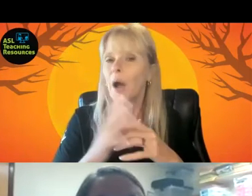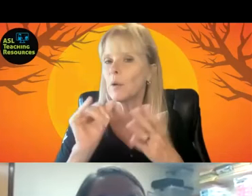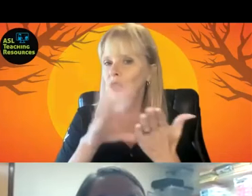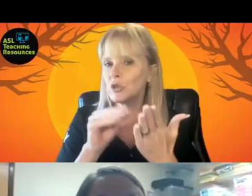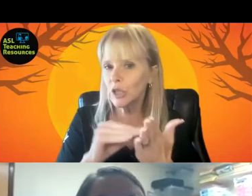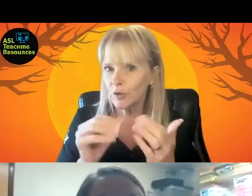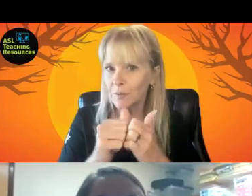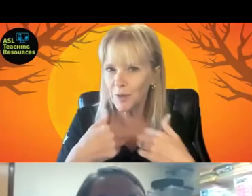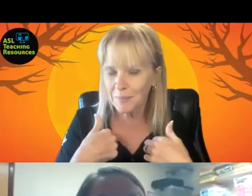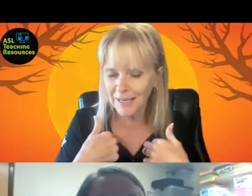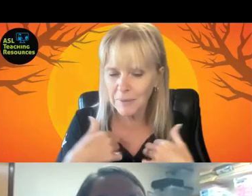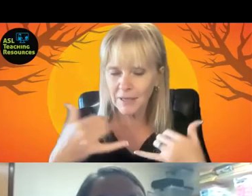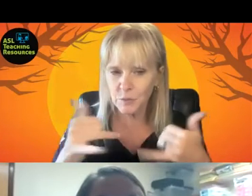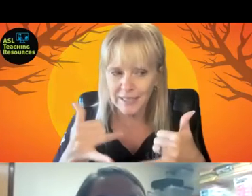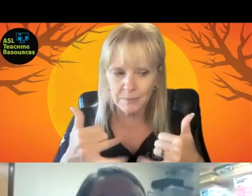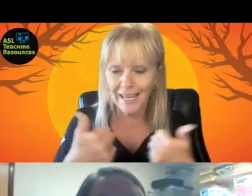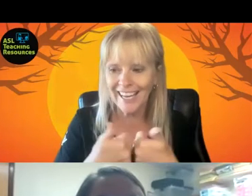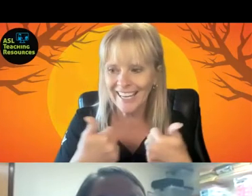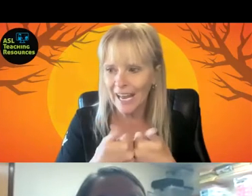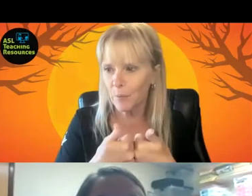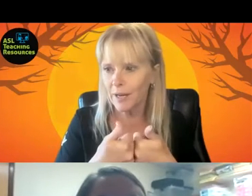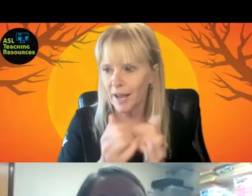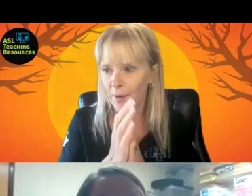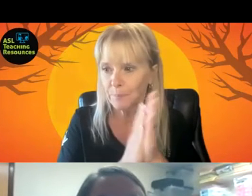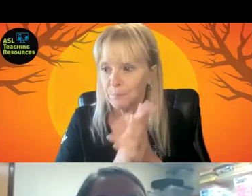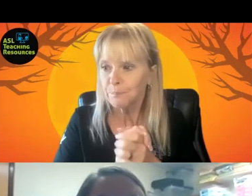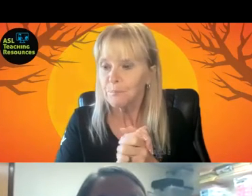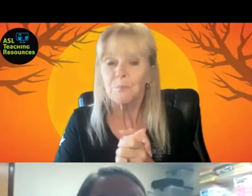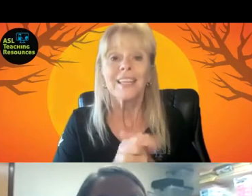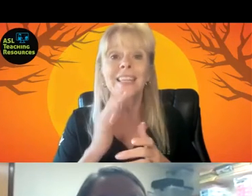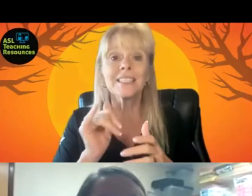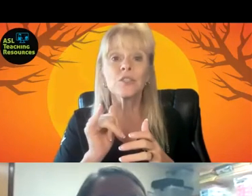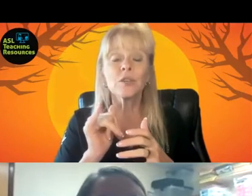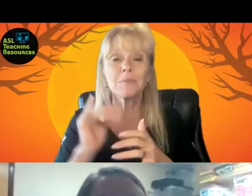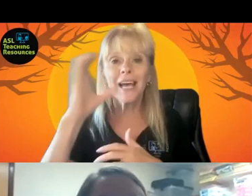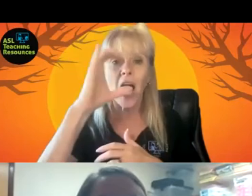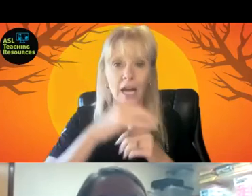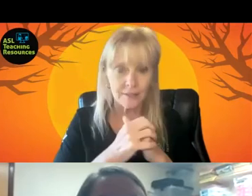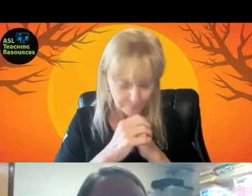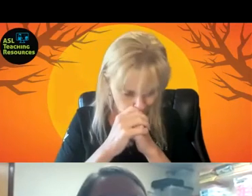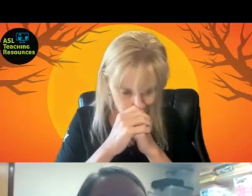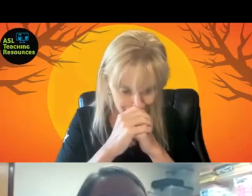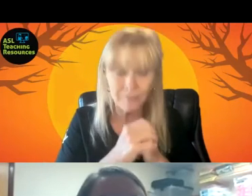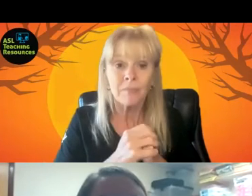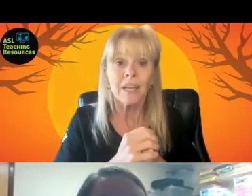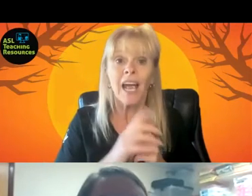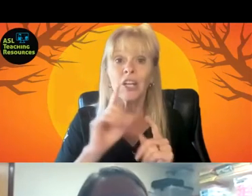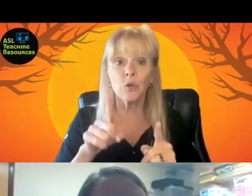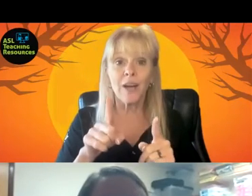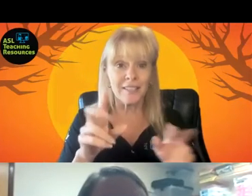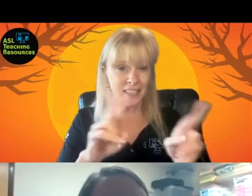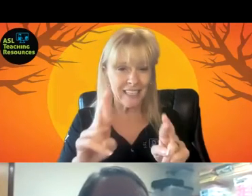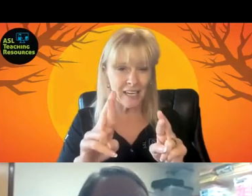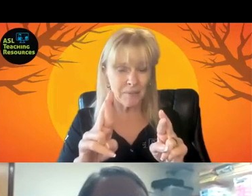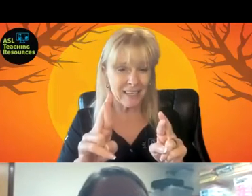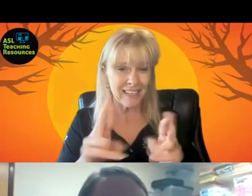signs, I wanted you to learn them with me because we get to play a game right now. This is going to be a hunt. And